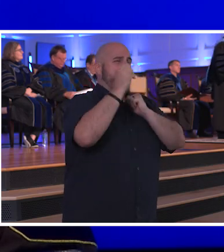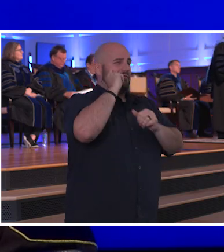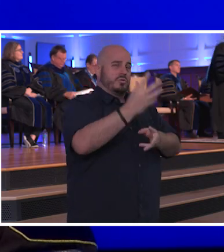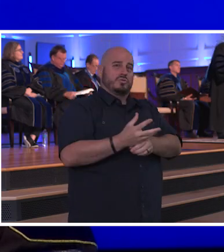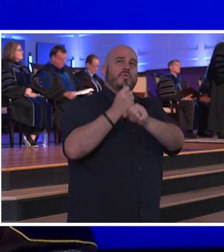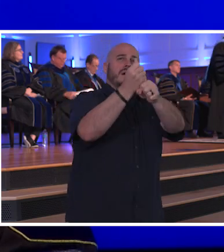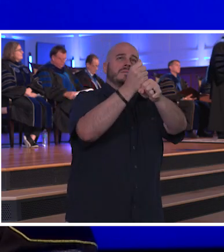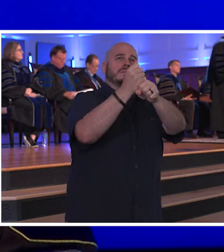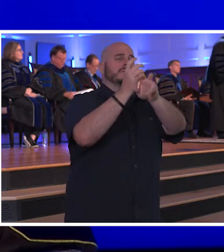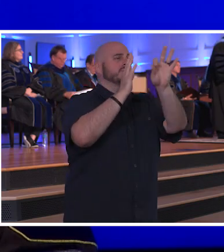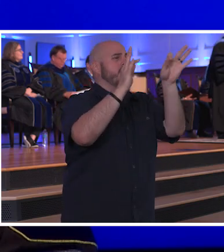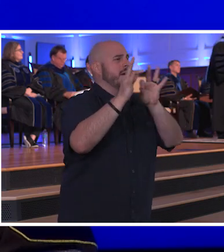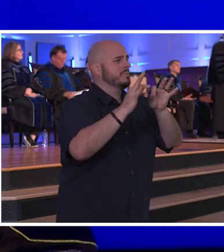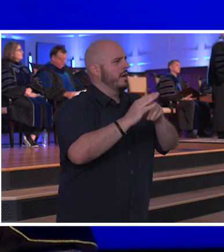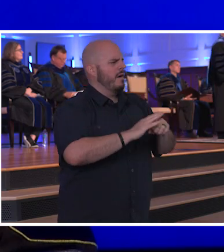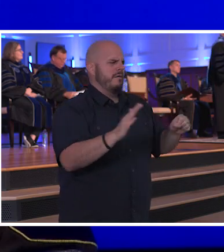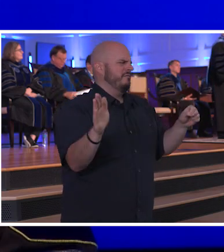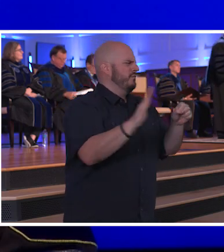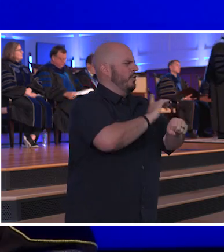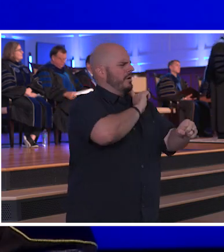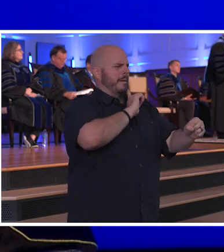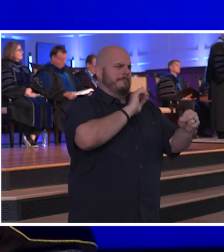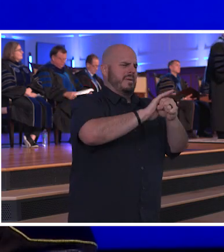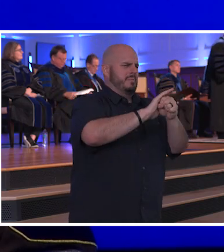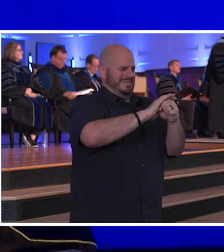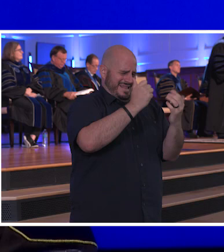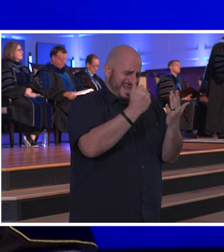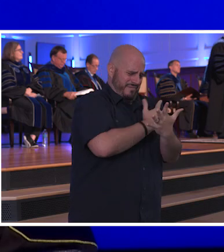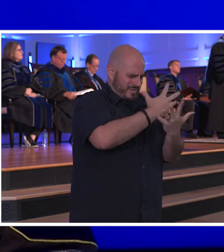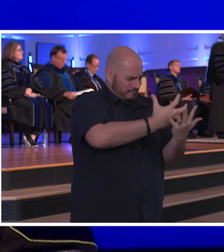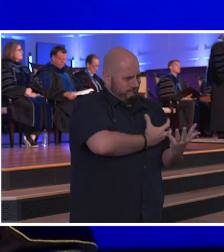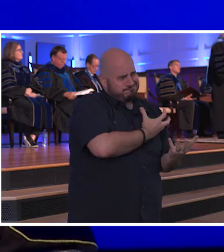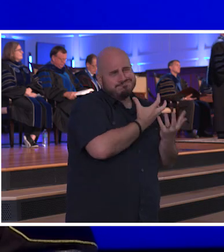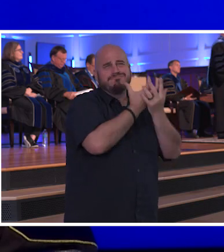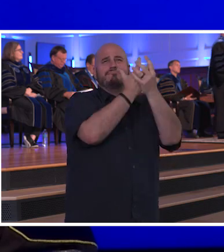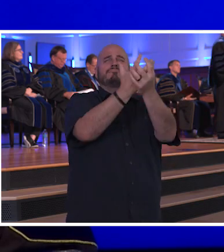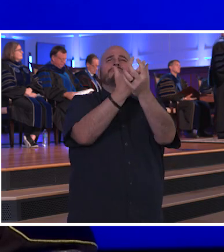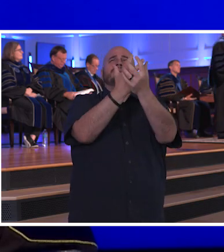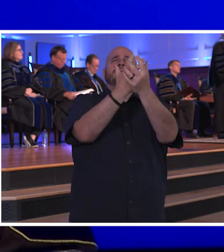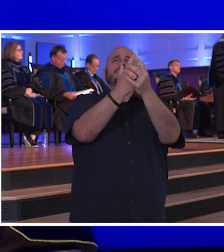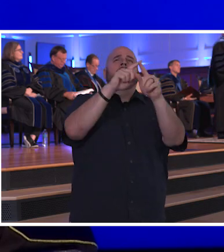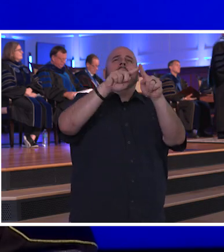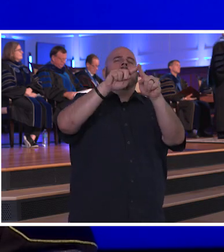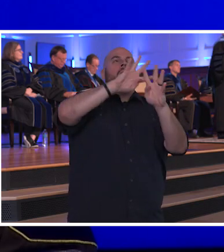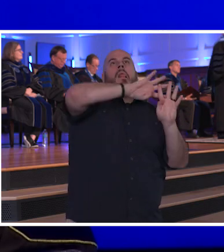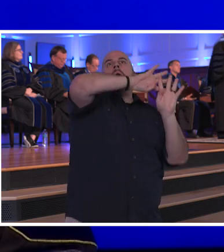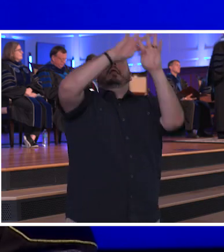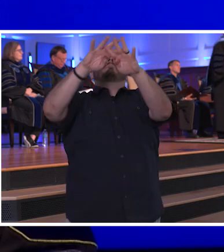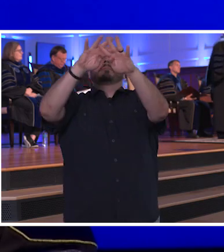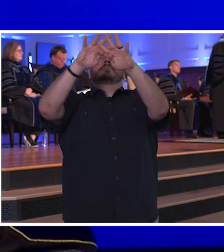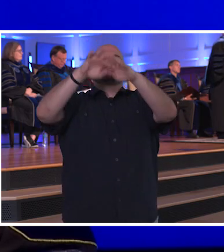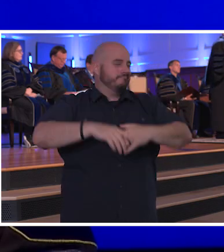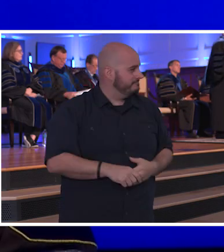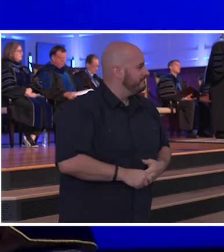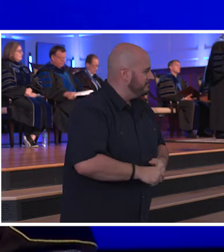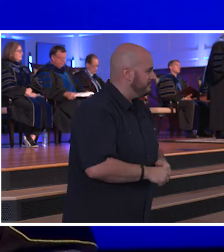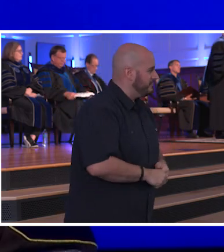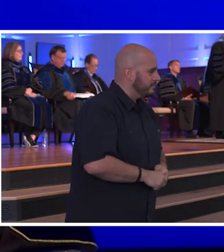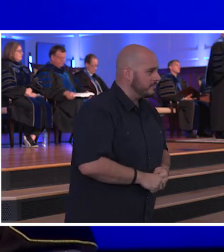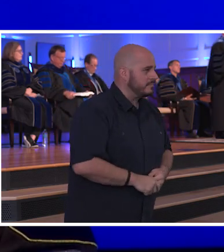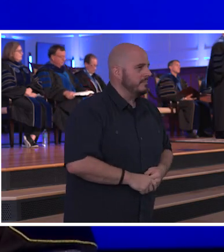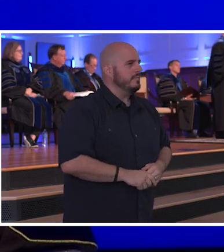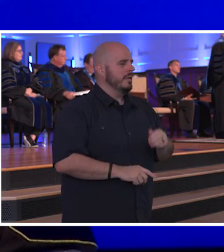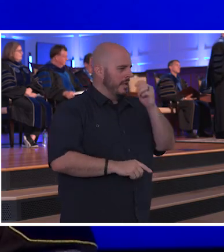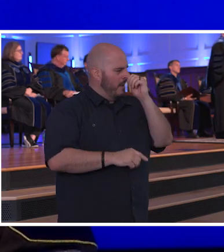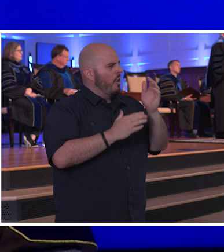total commitment with all your heart. Now, as often the case in poetic kinds of